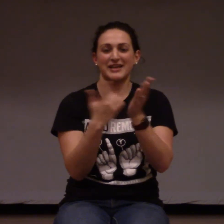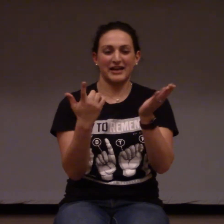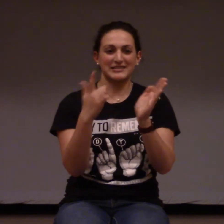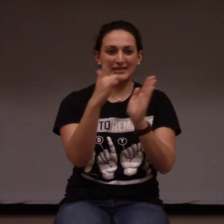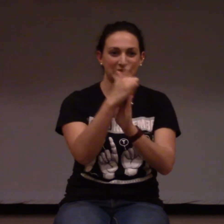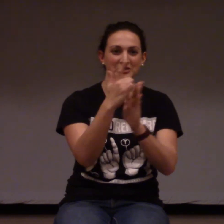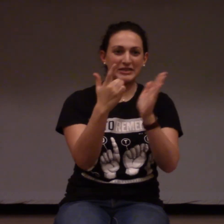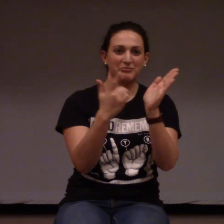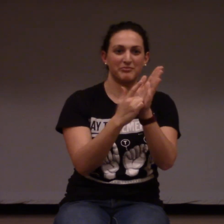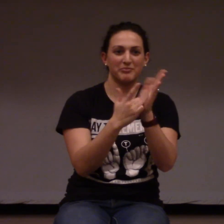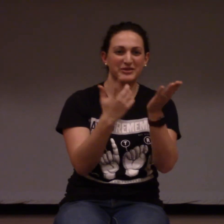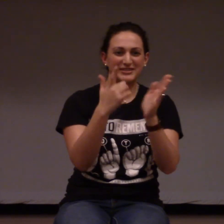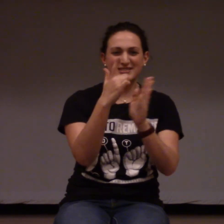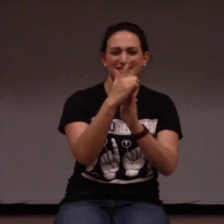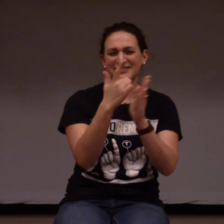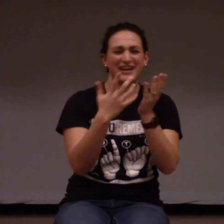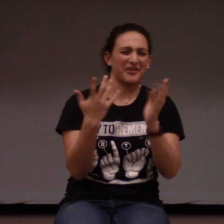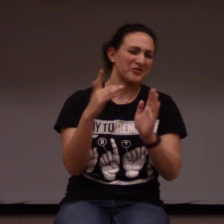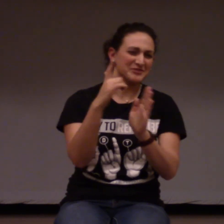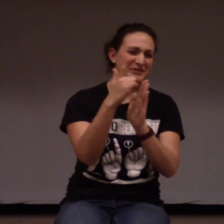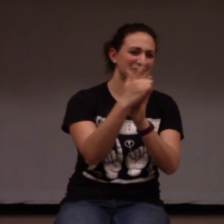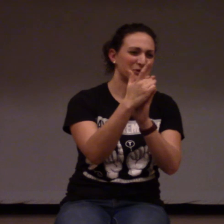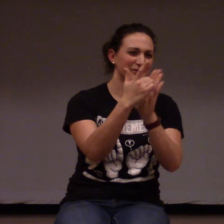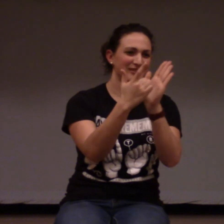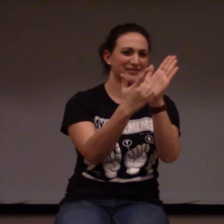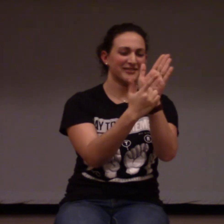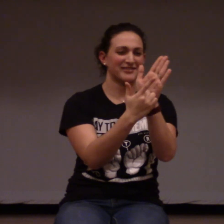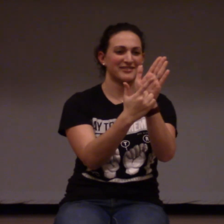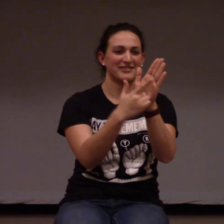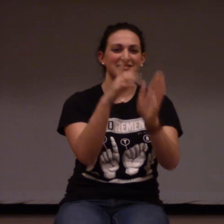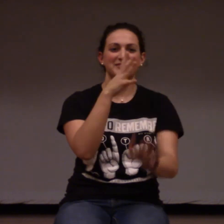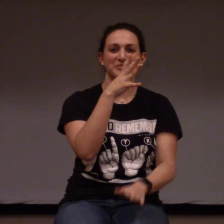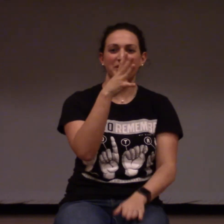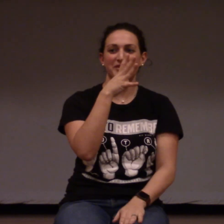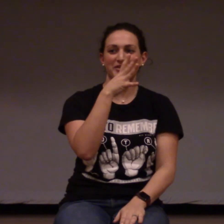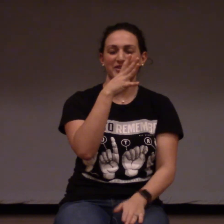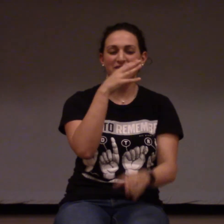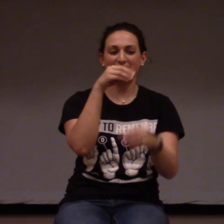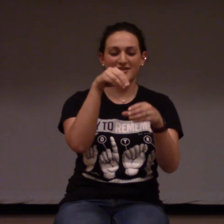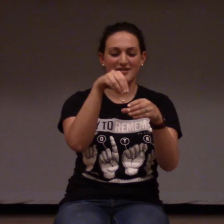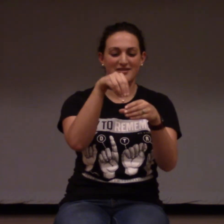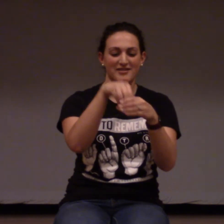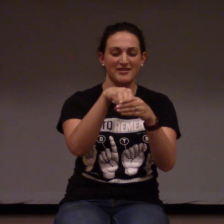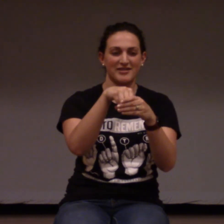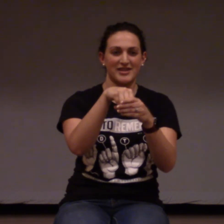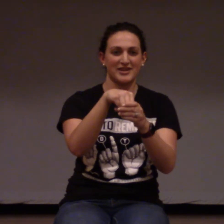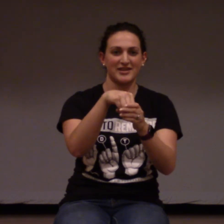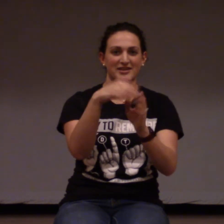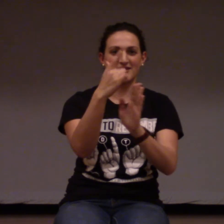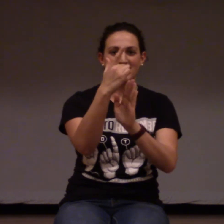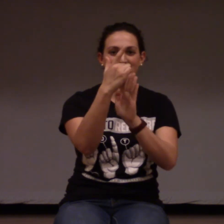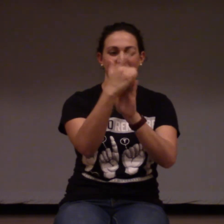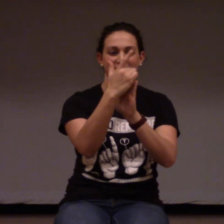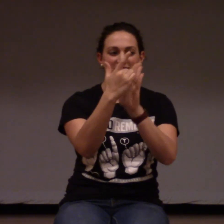it's legally, but I don't know. To me, it's weird. So mother, in,